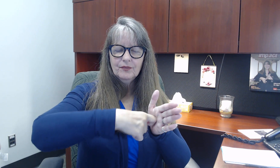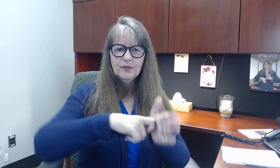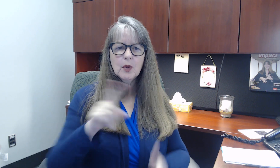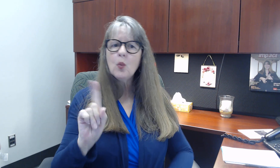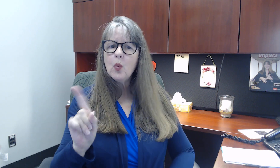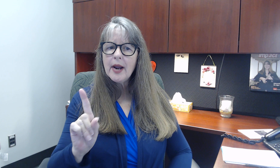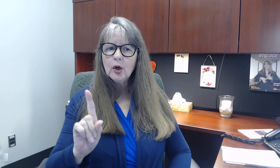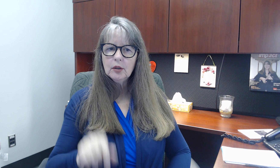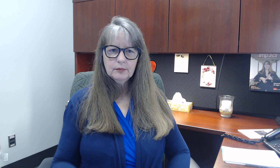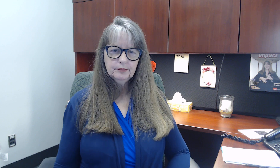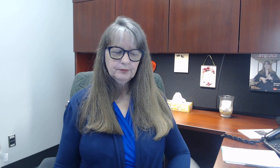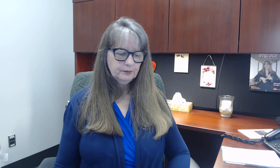Where?